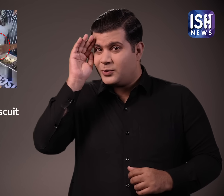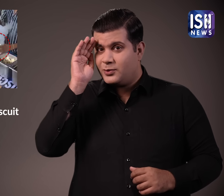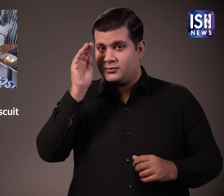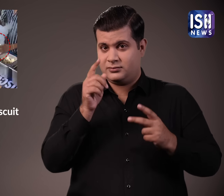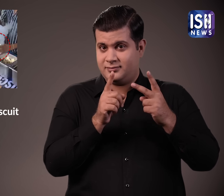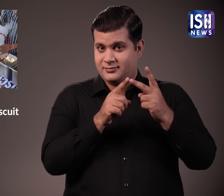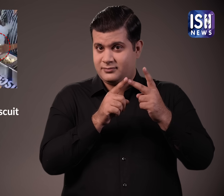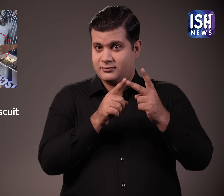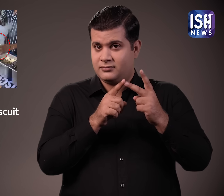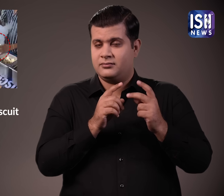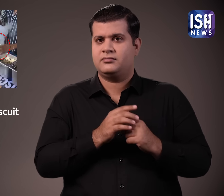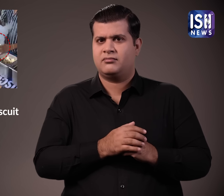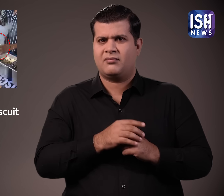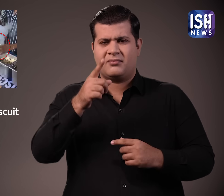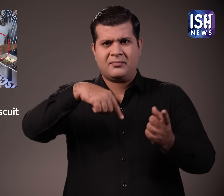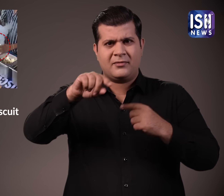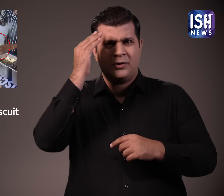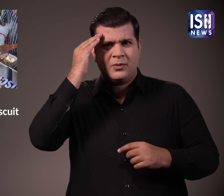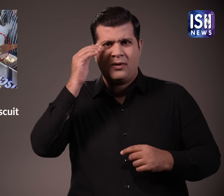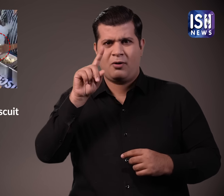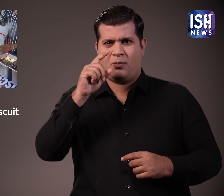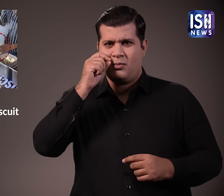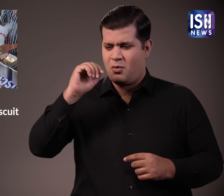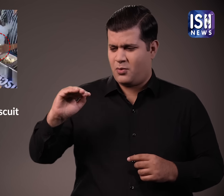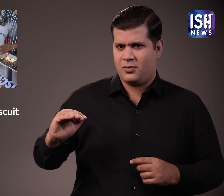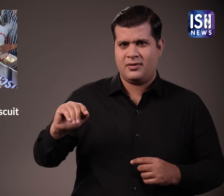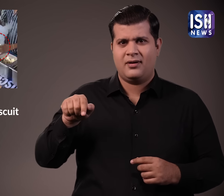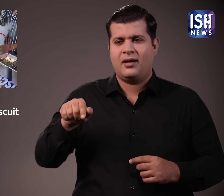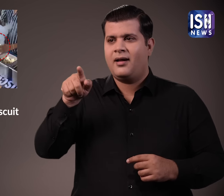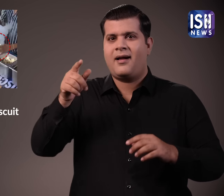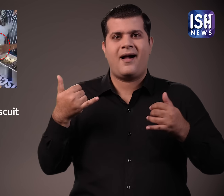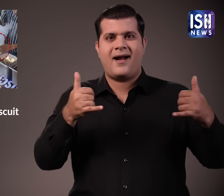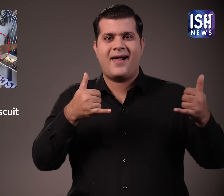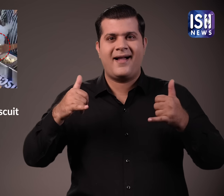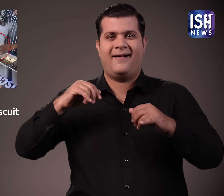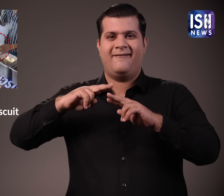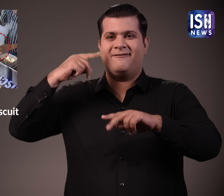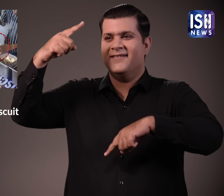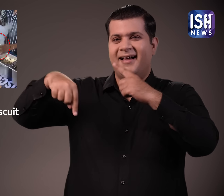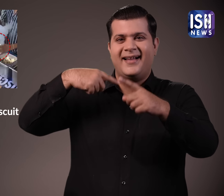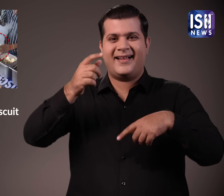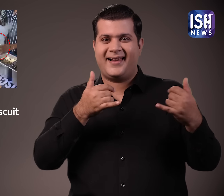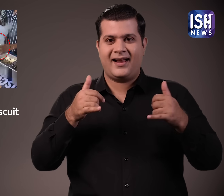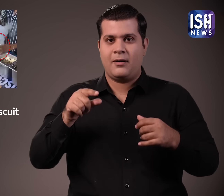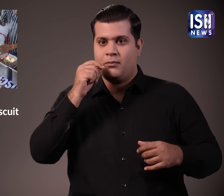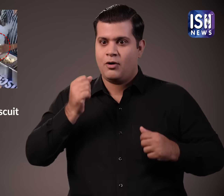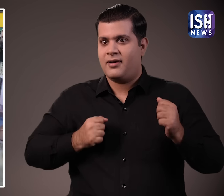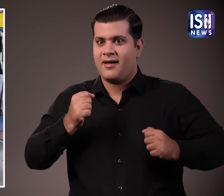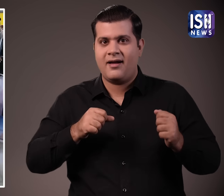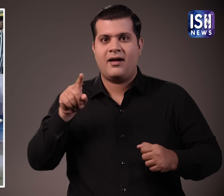In another news, a boy at a fair runs to a vendor selling smoked biscuit, which is served in a